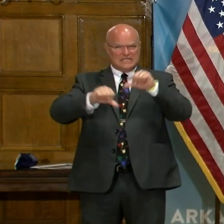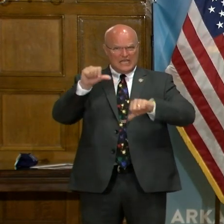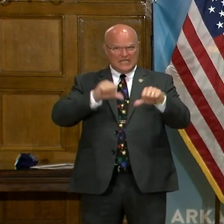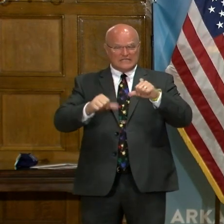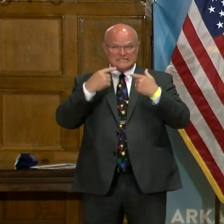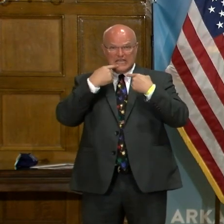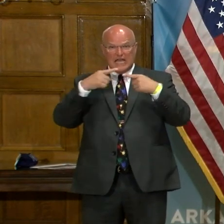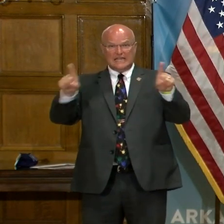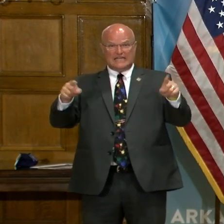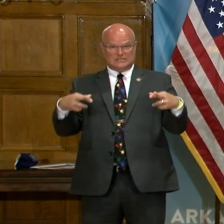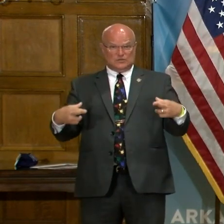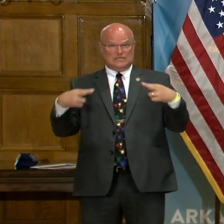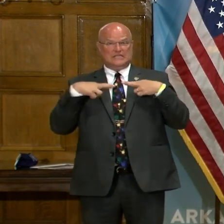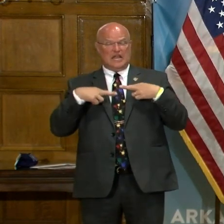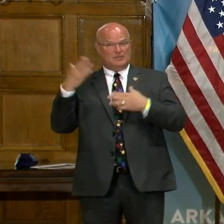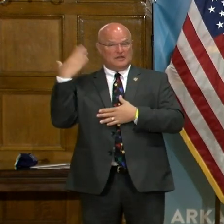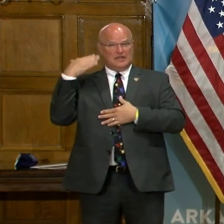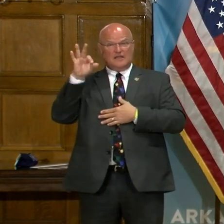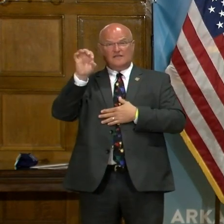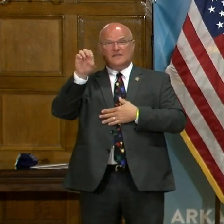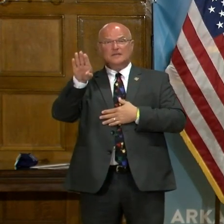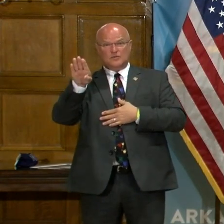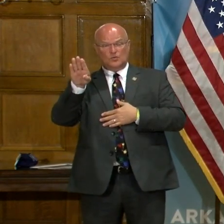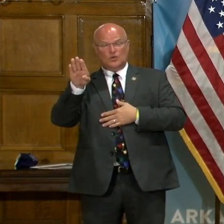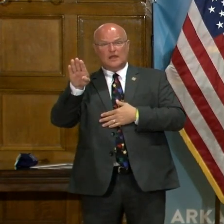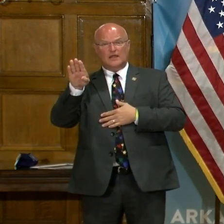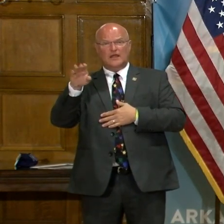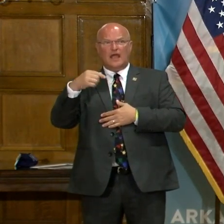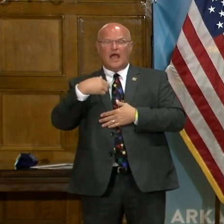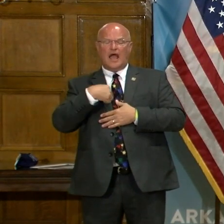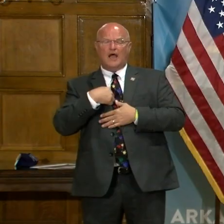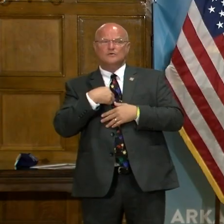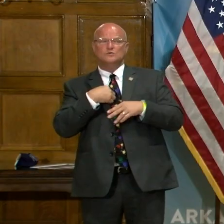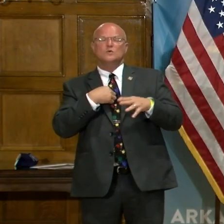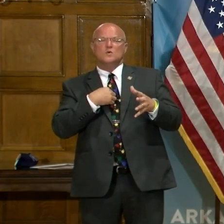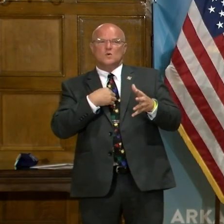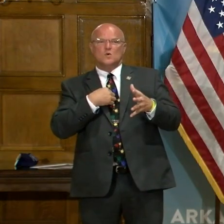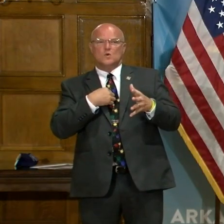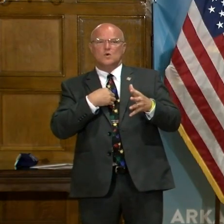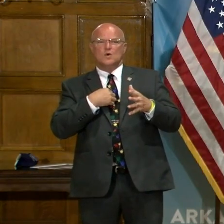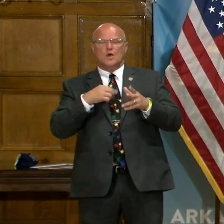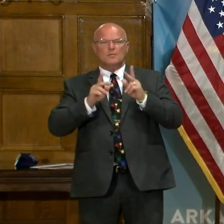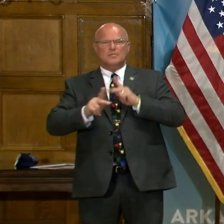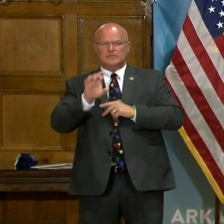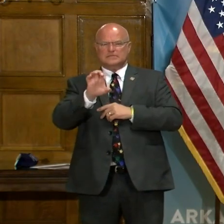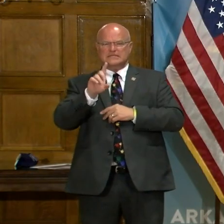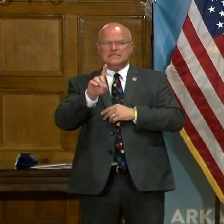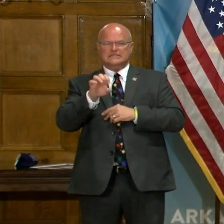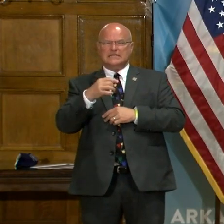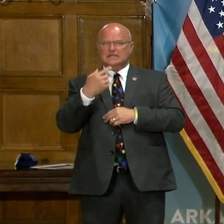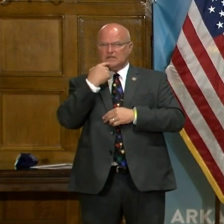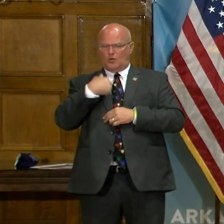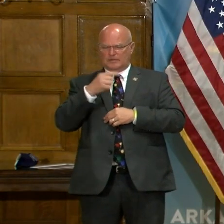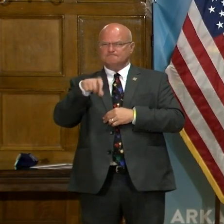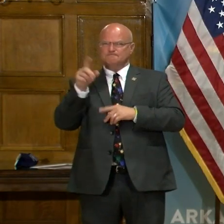Science, announced his retirement in February, I was encouraged by colleagues at the CDC to apply for the position.